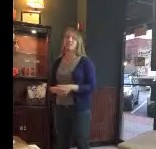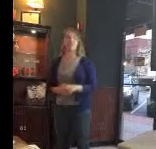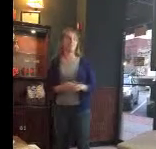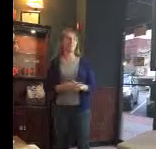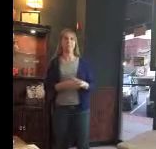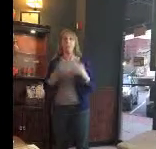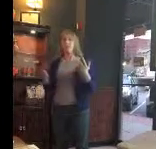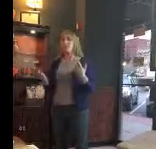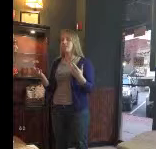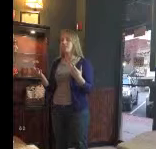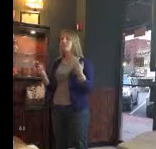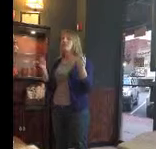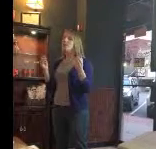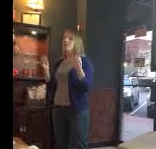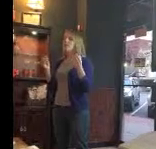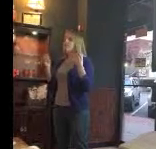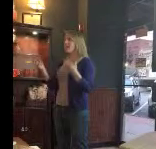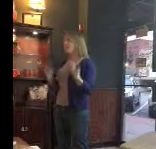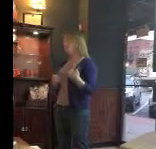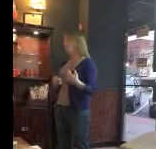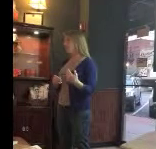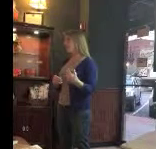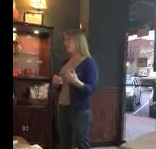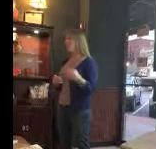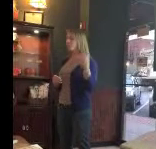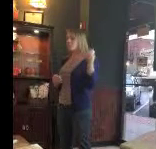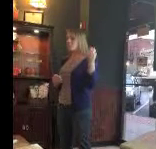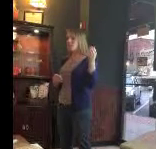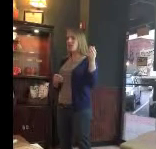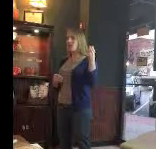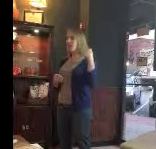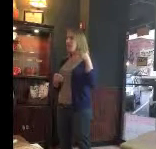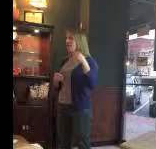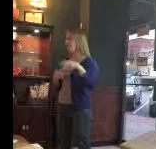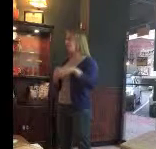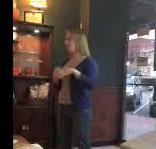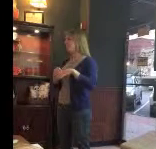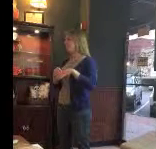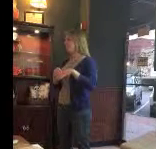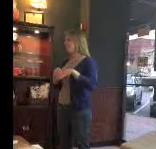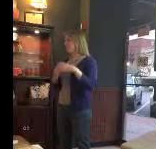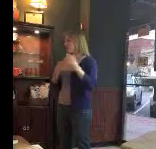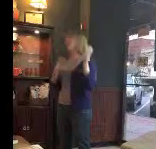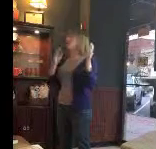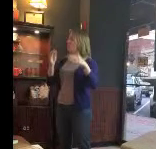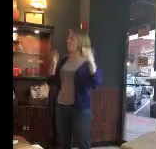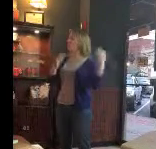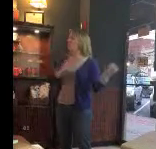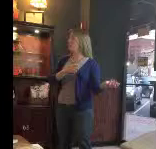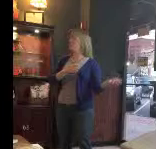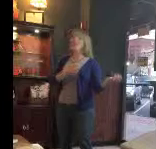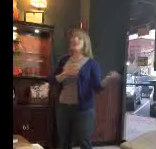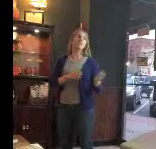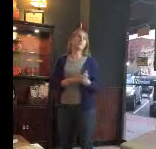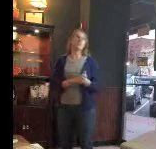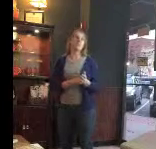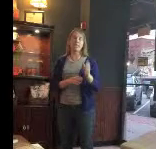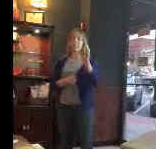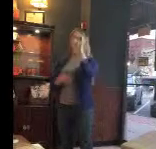system. So they take the fecal samples. They, like I said, 3 times a week they take these measurements, and each